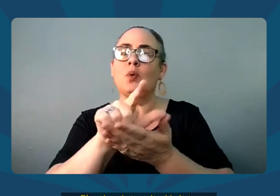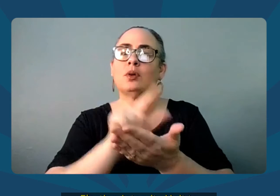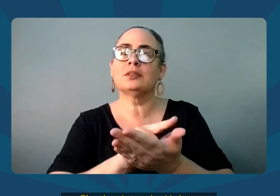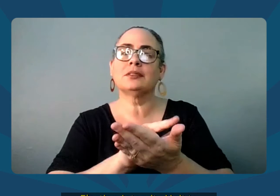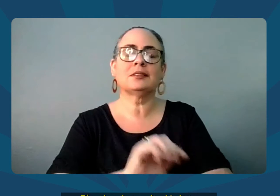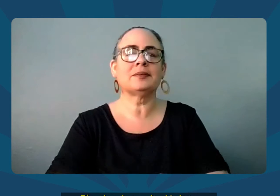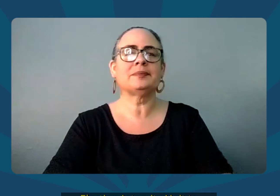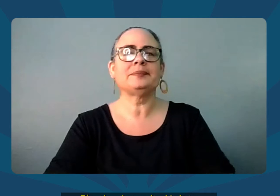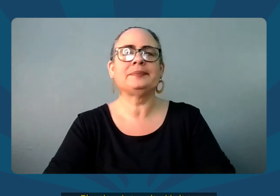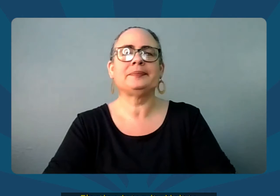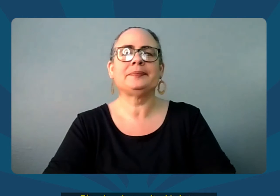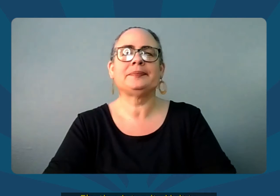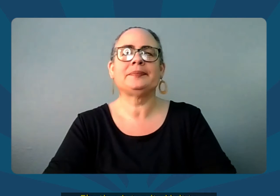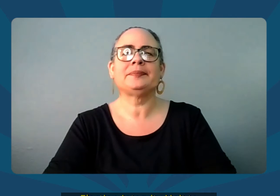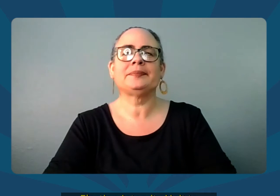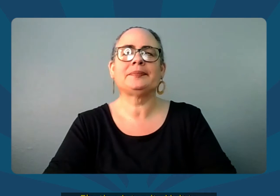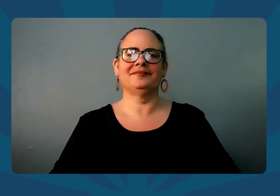our state election laws.